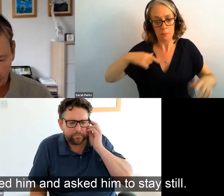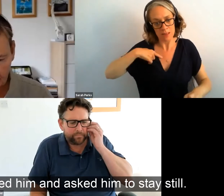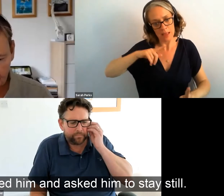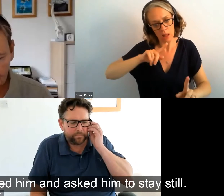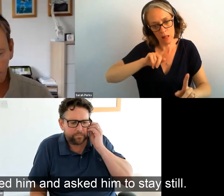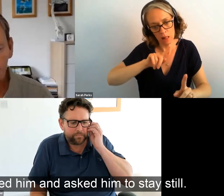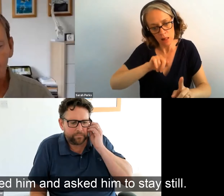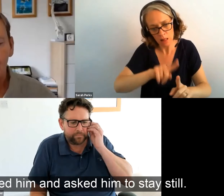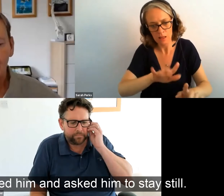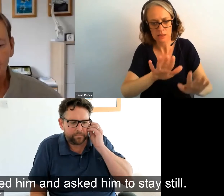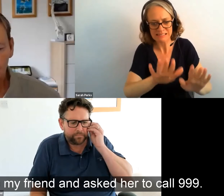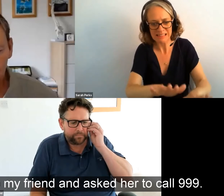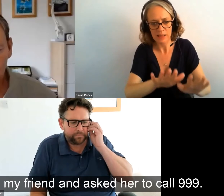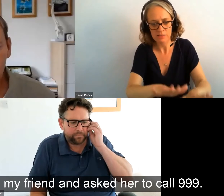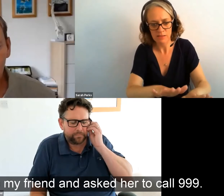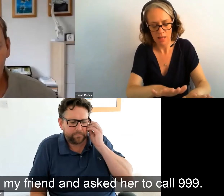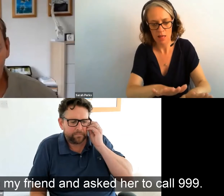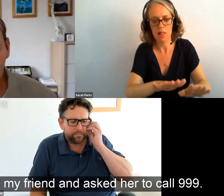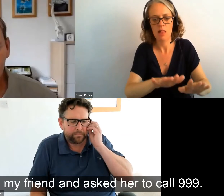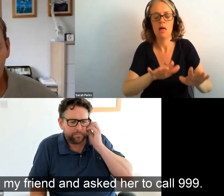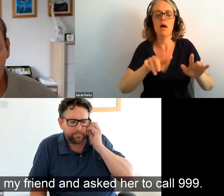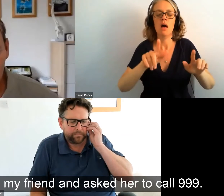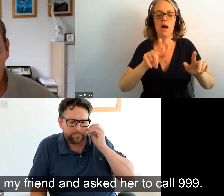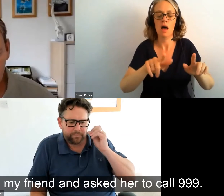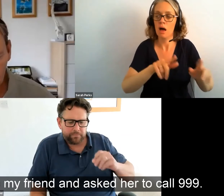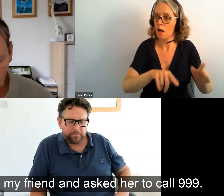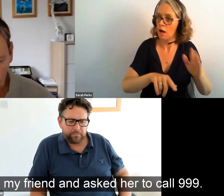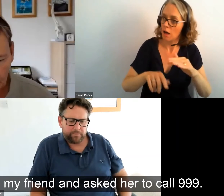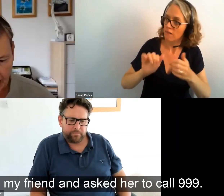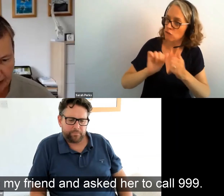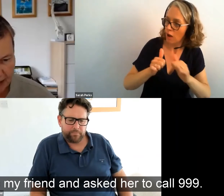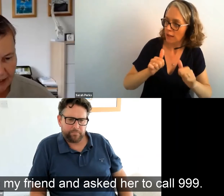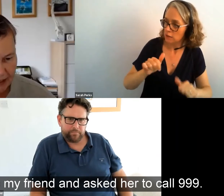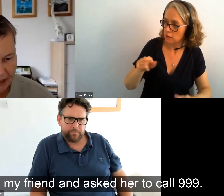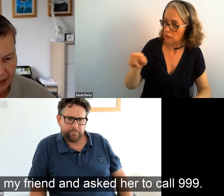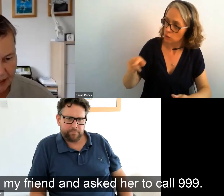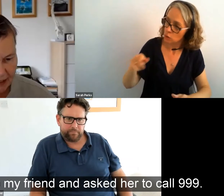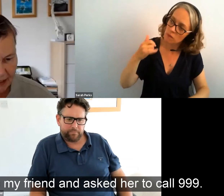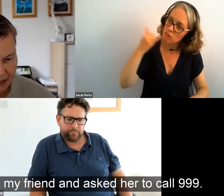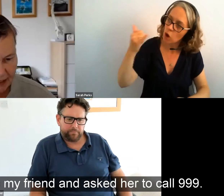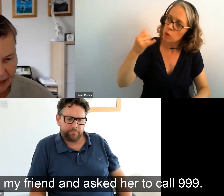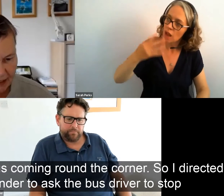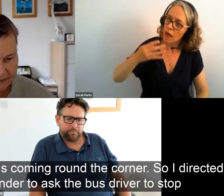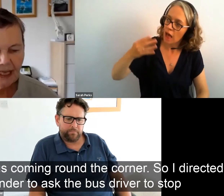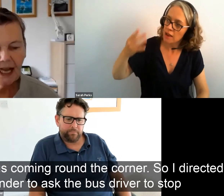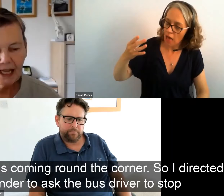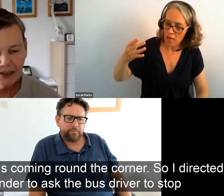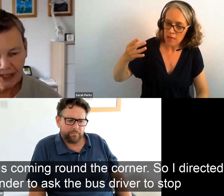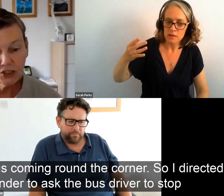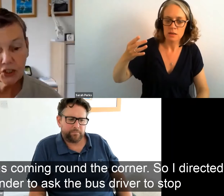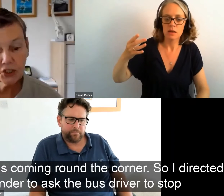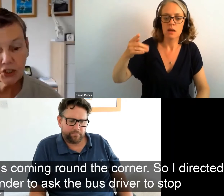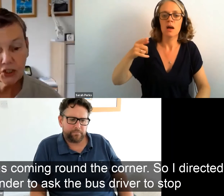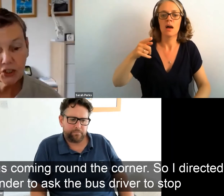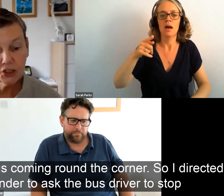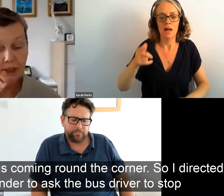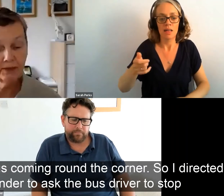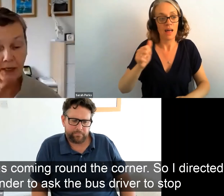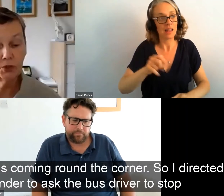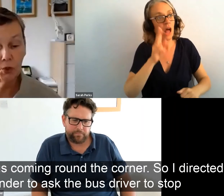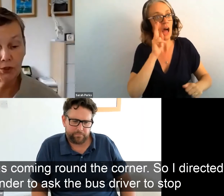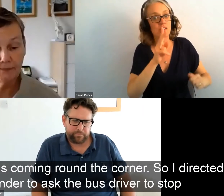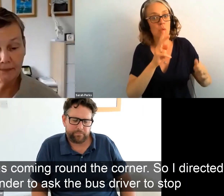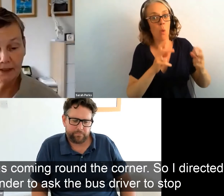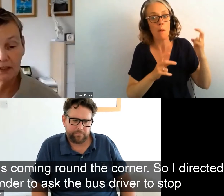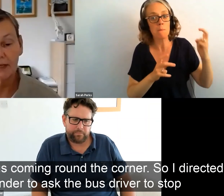him to stay still. I turned to my friend and asked her to call 999. I then saw a bus